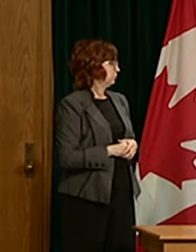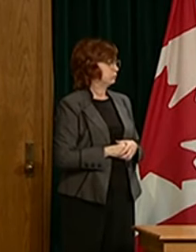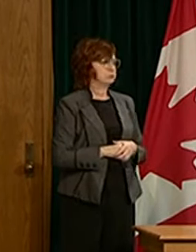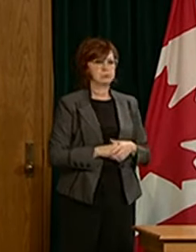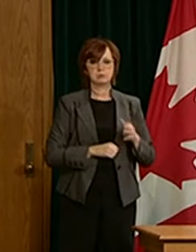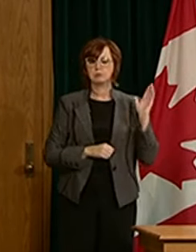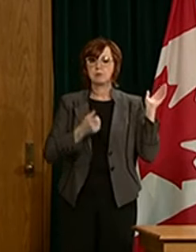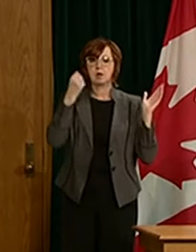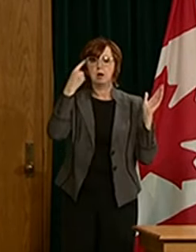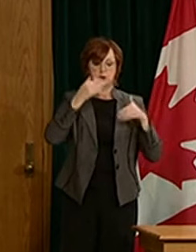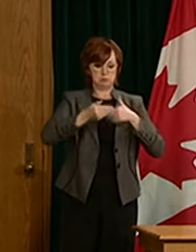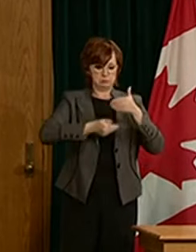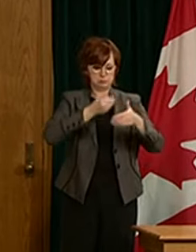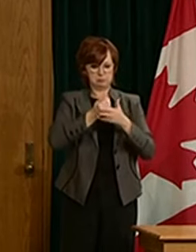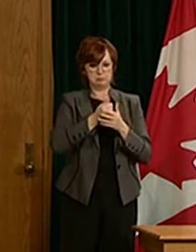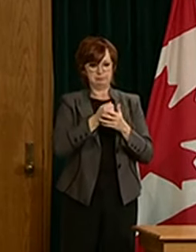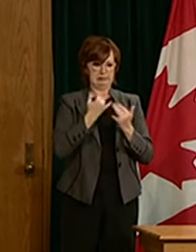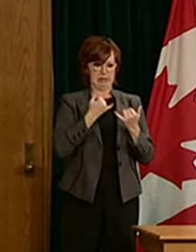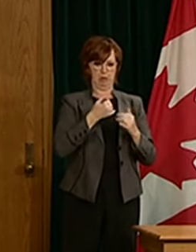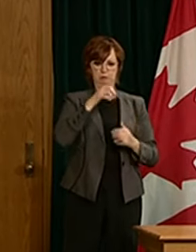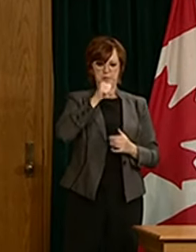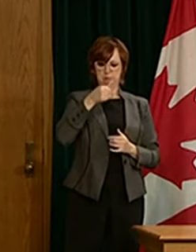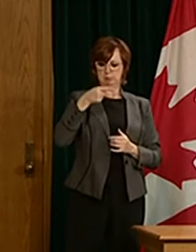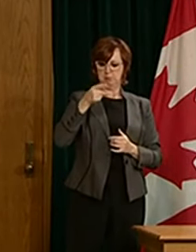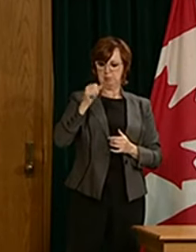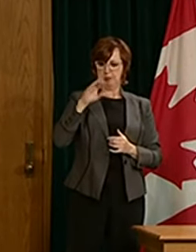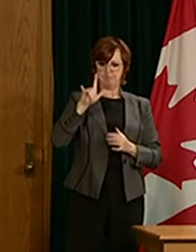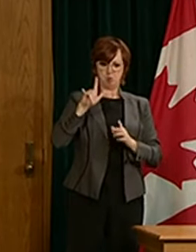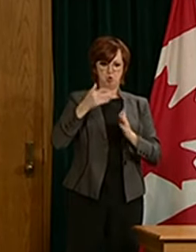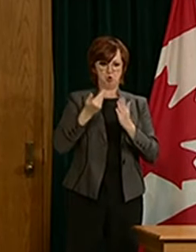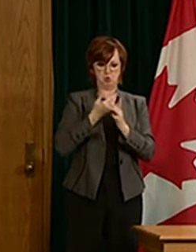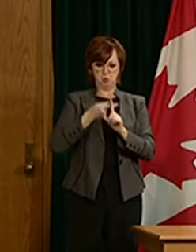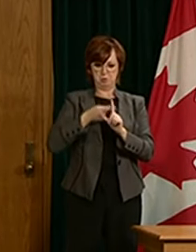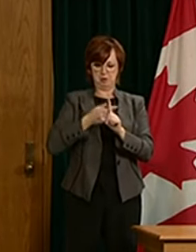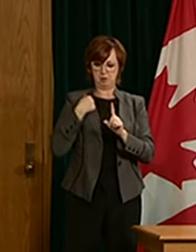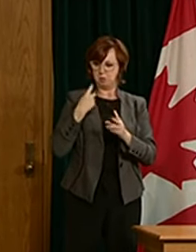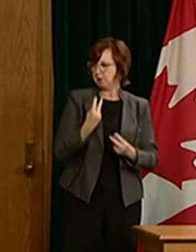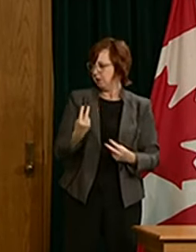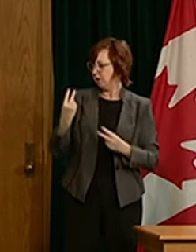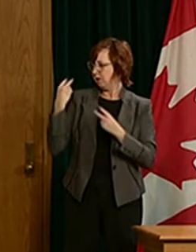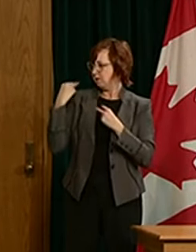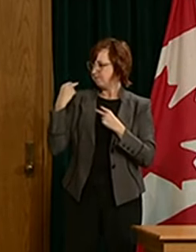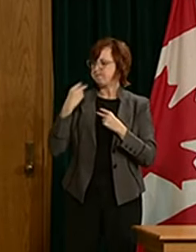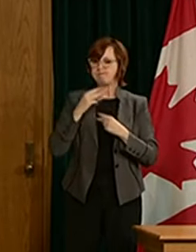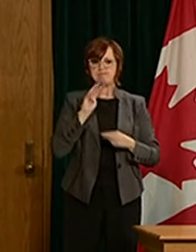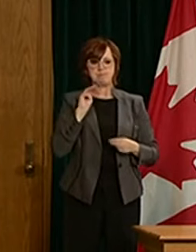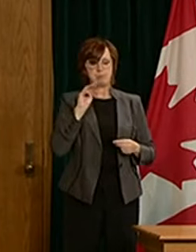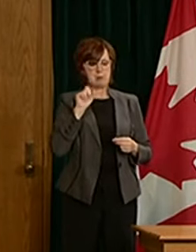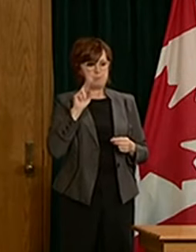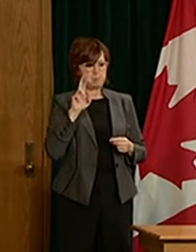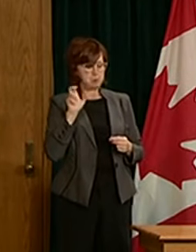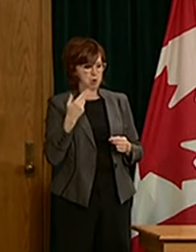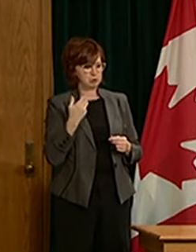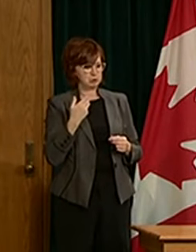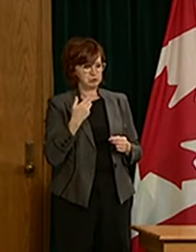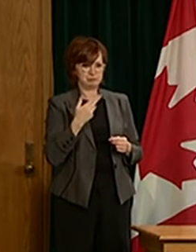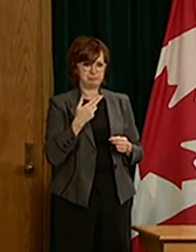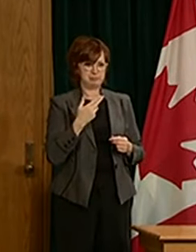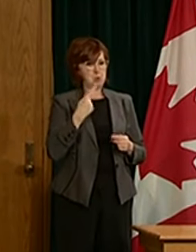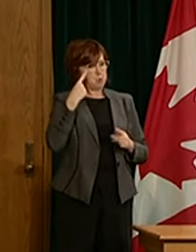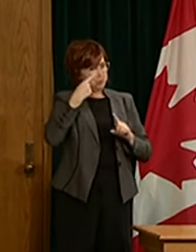So as we enter in a new month and look back since the first cases of COVID-19 were reported in Saskatchewan about